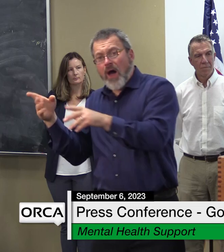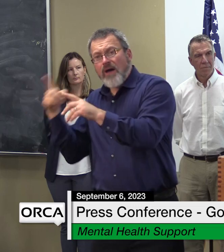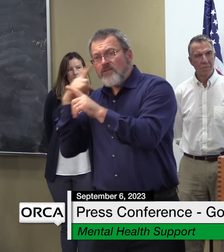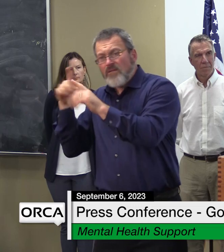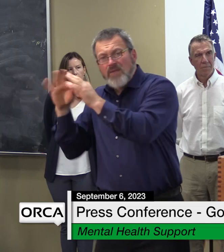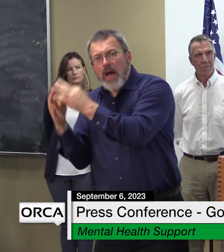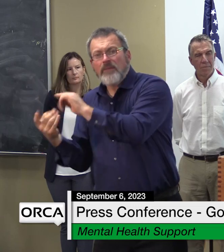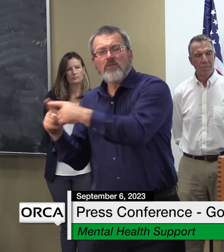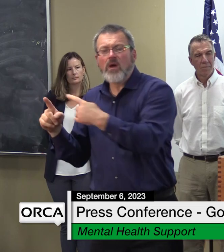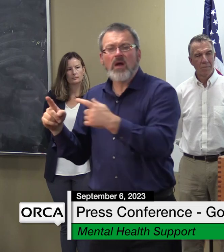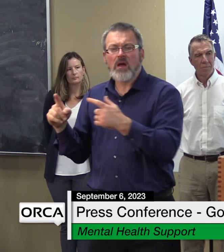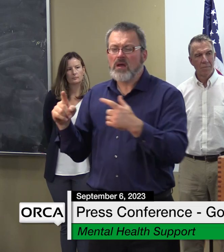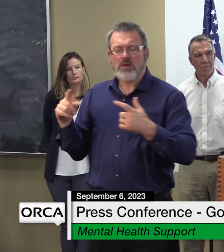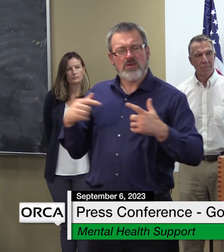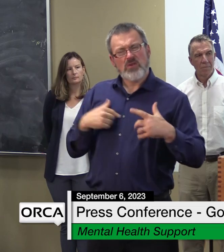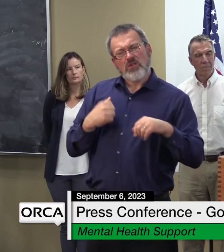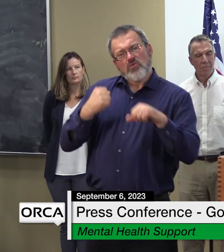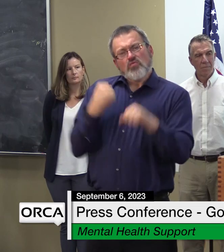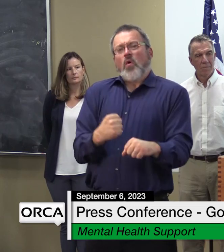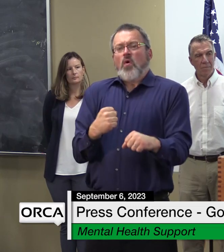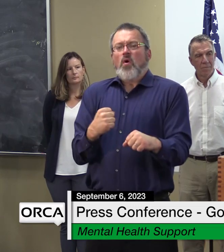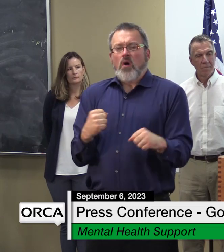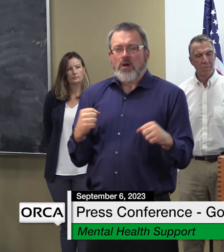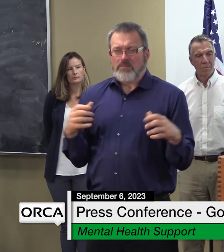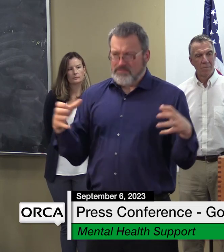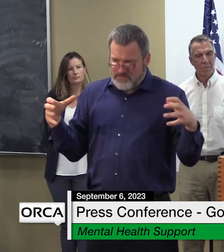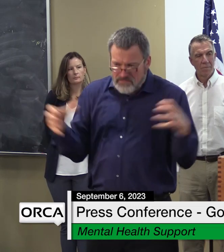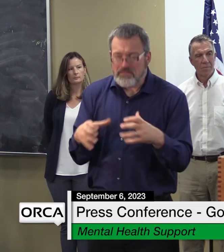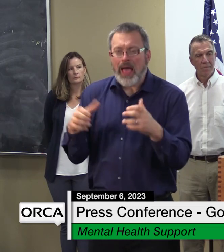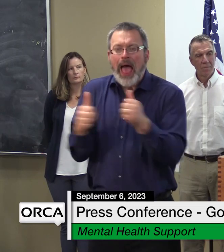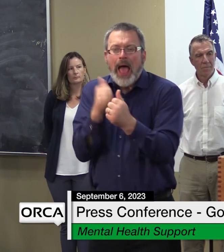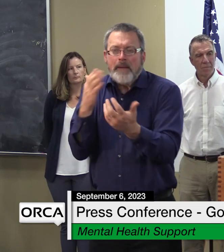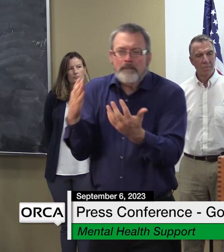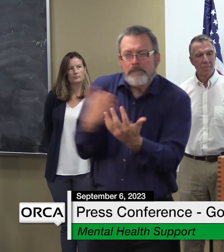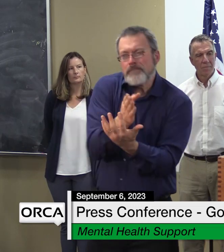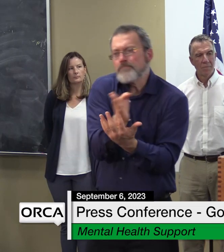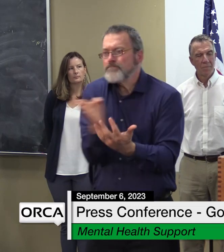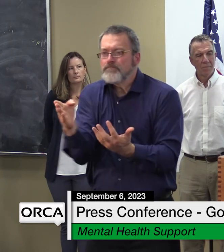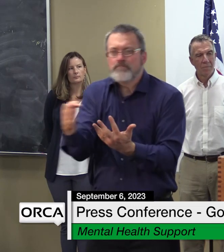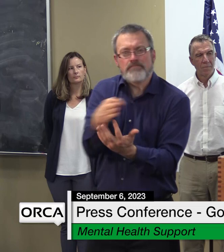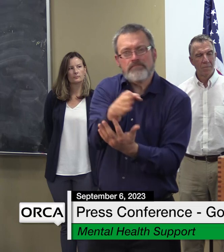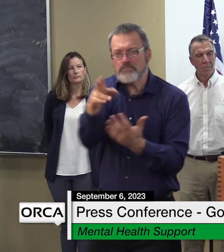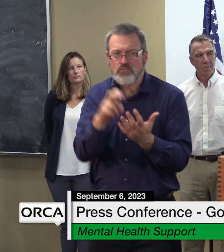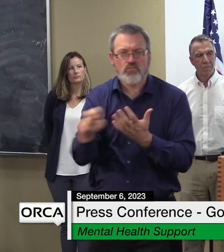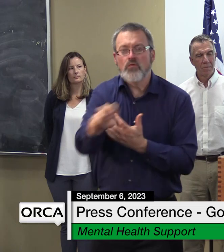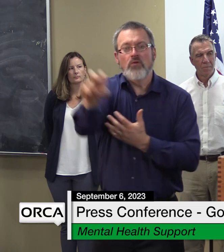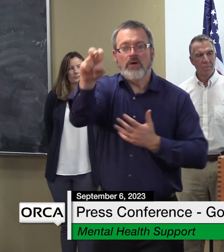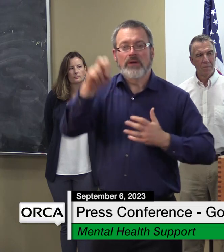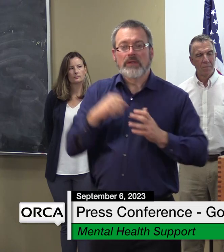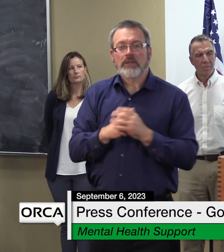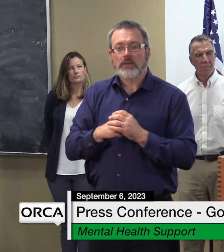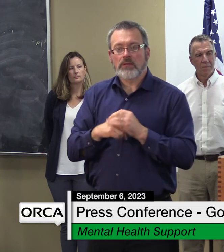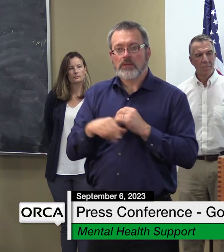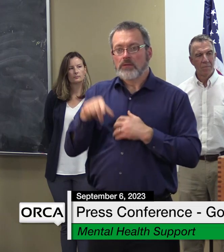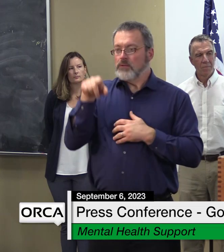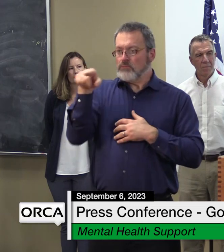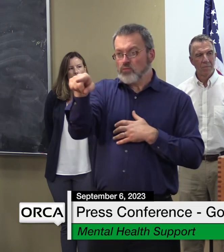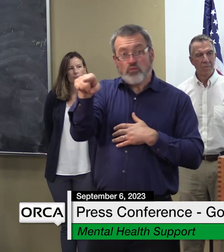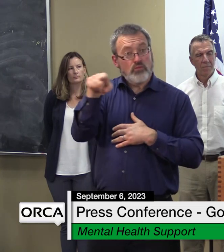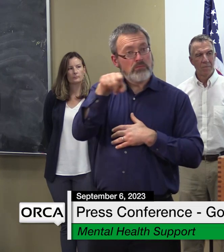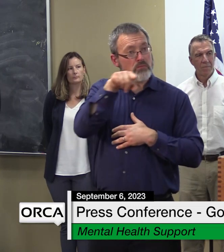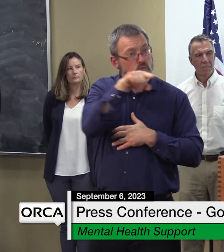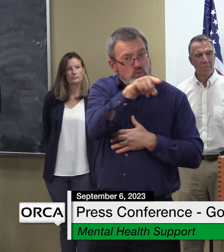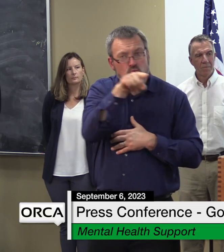give support, and help you find your way through life's ups and downs. Please remember, you are never in this alone. Let's keep